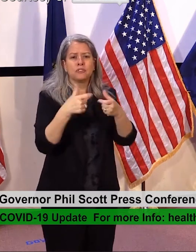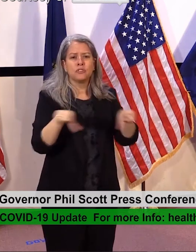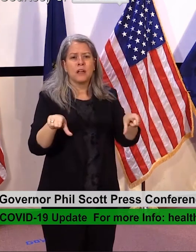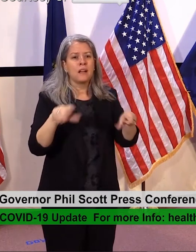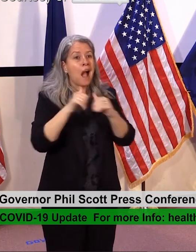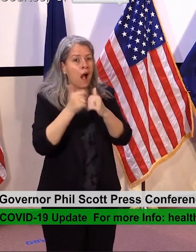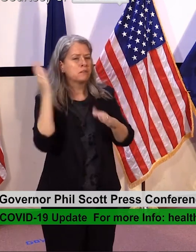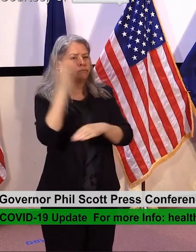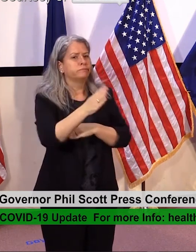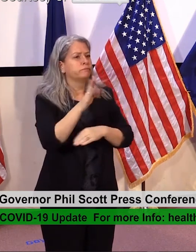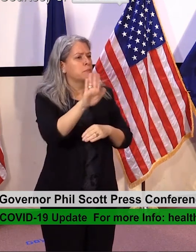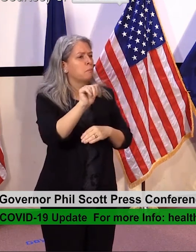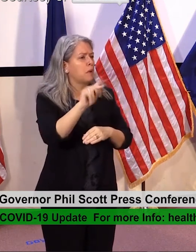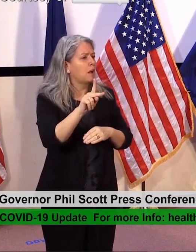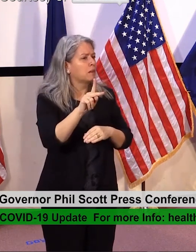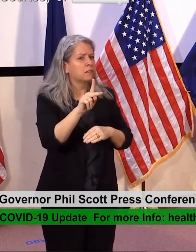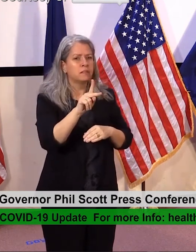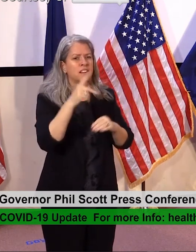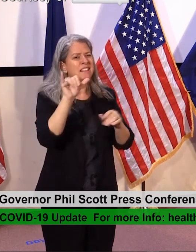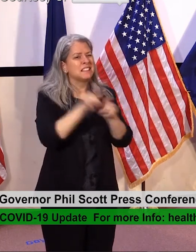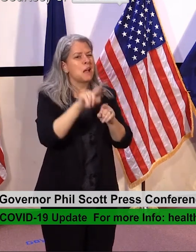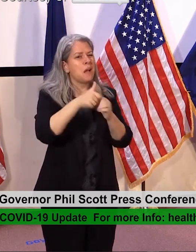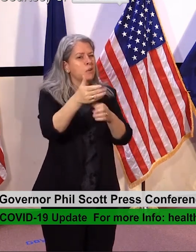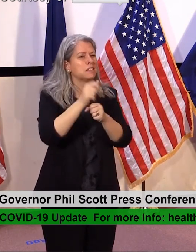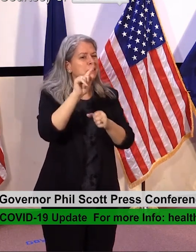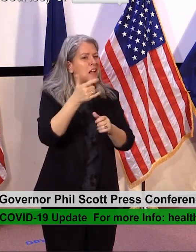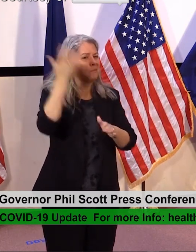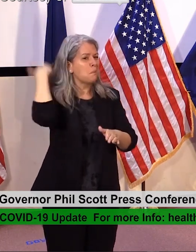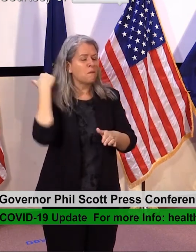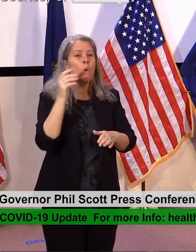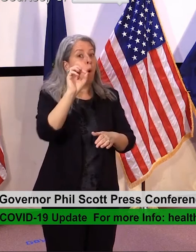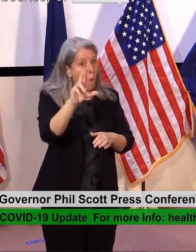be deposited into your bank account later this month, or a check will be